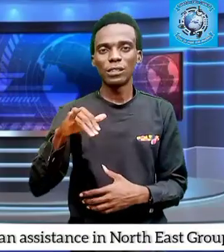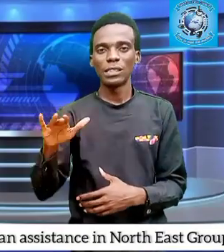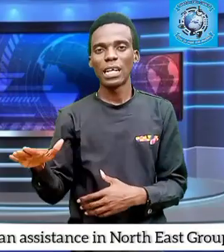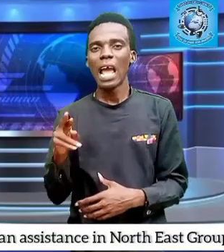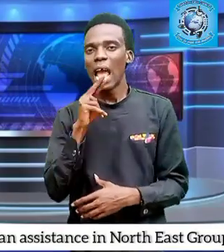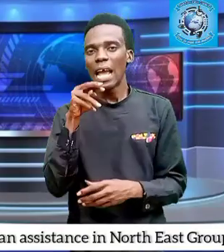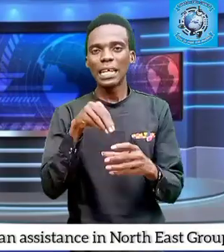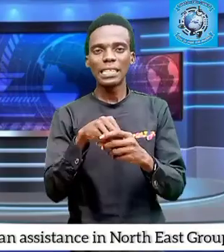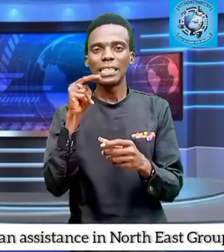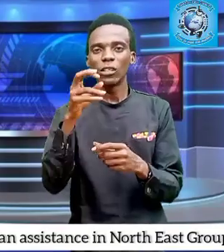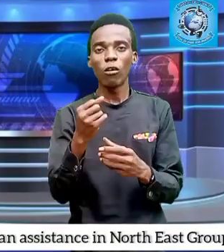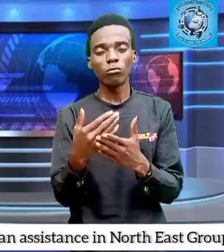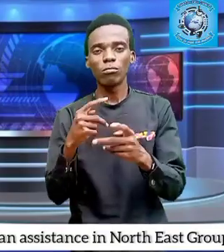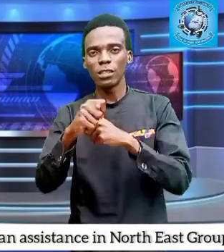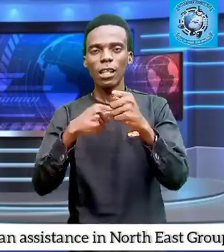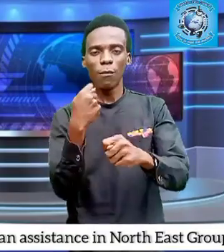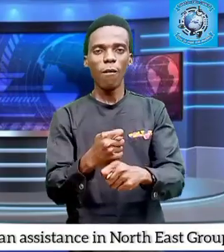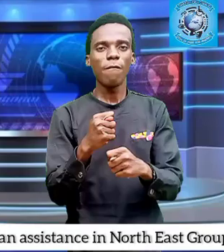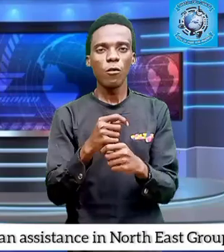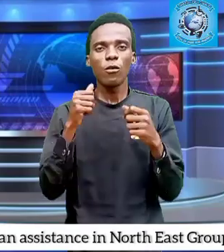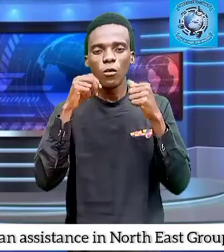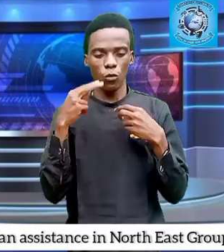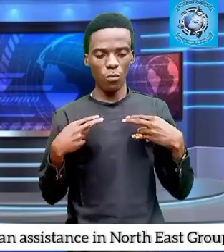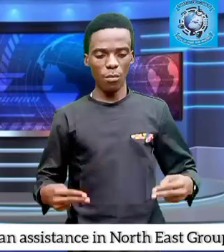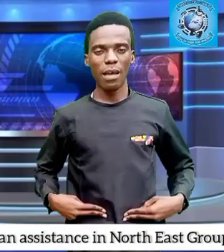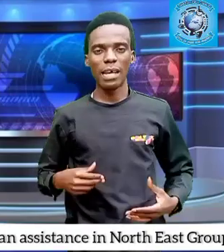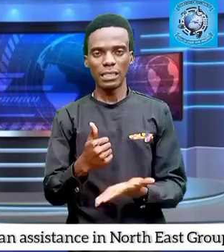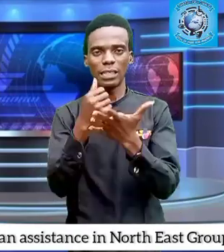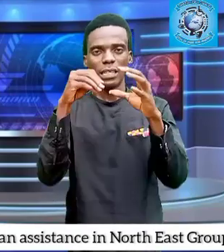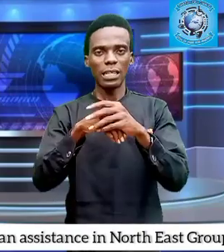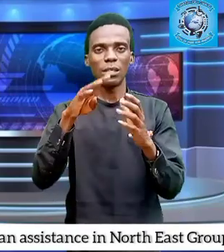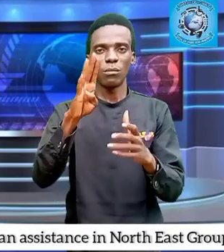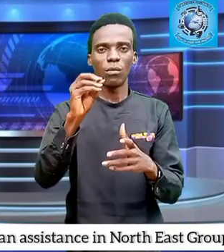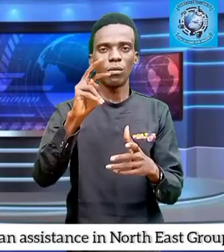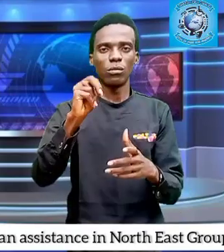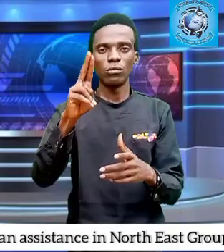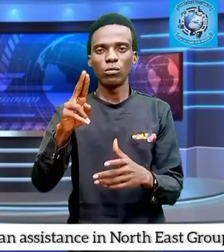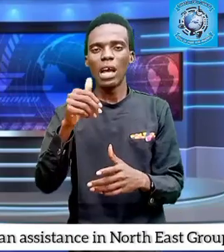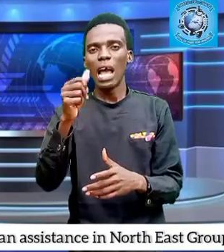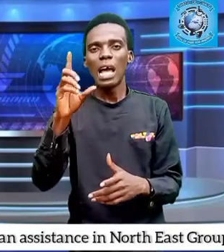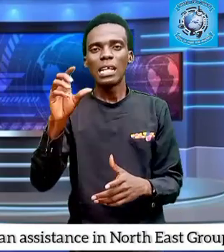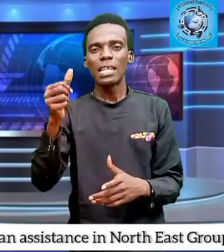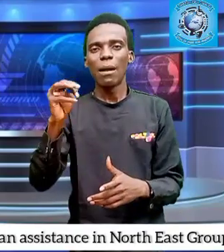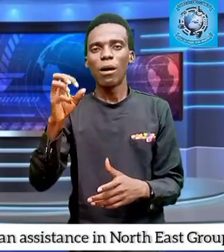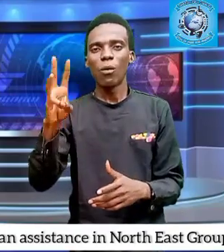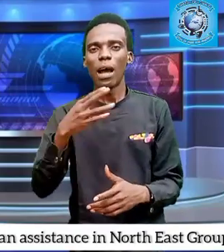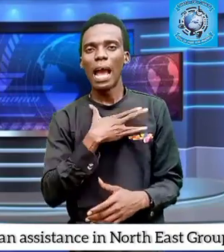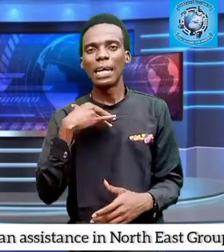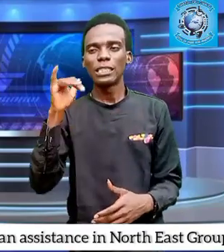some forms of humanitarian assistance in Borno, Adamawa and Yobe, with